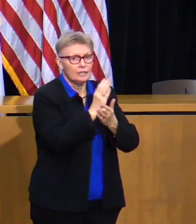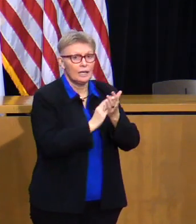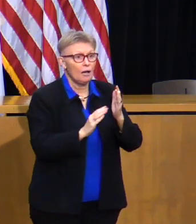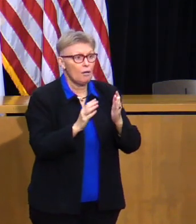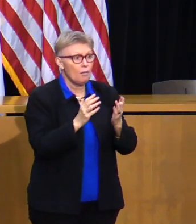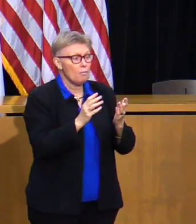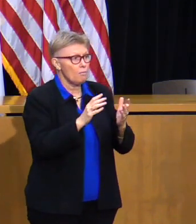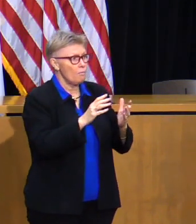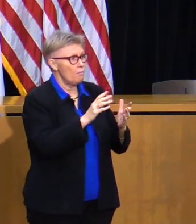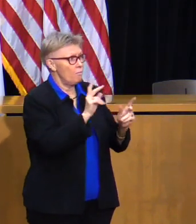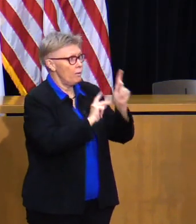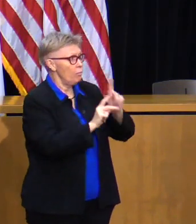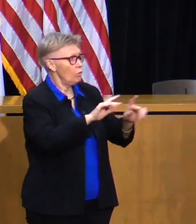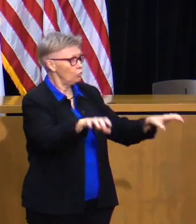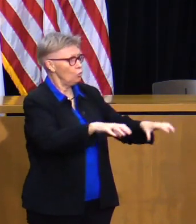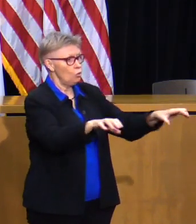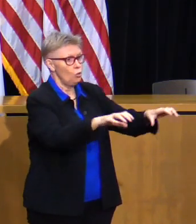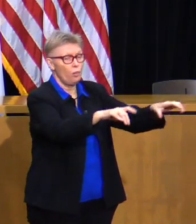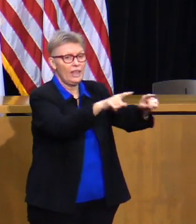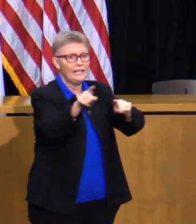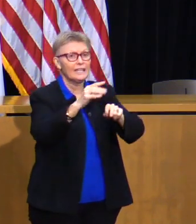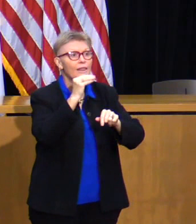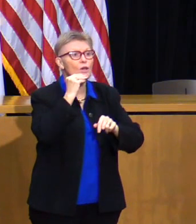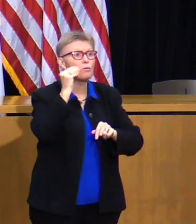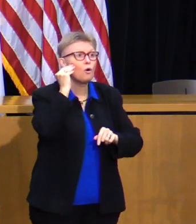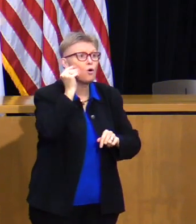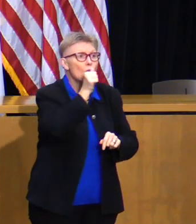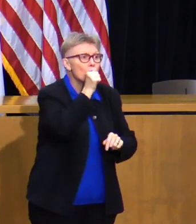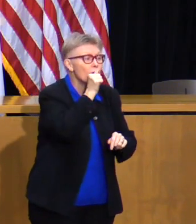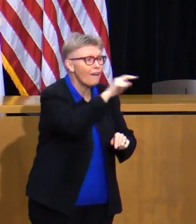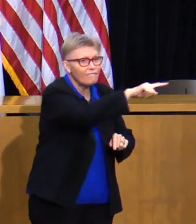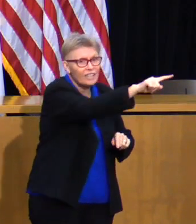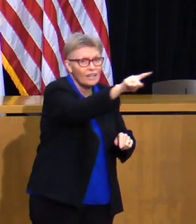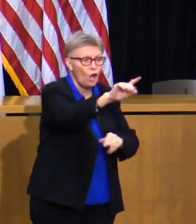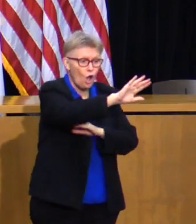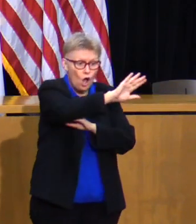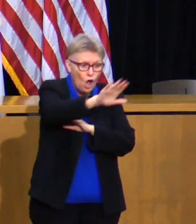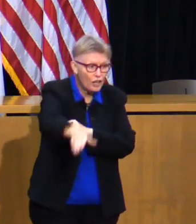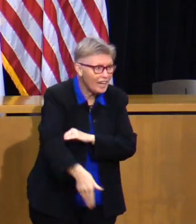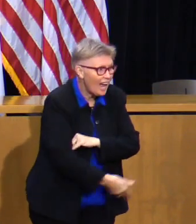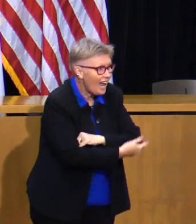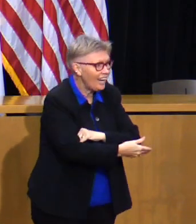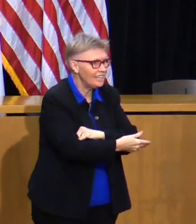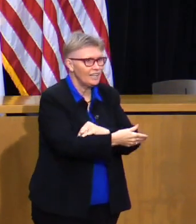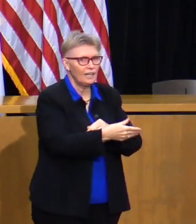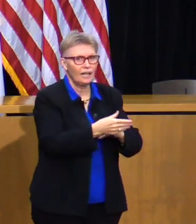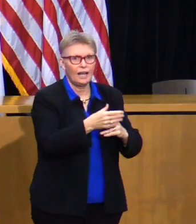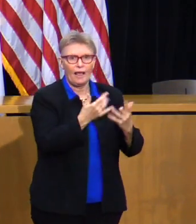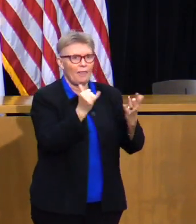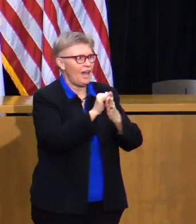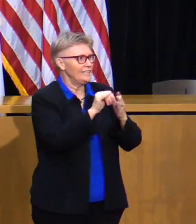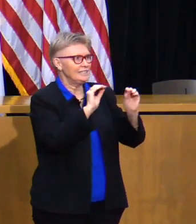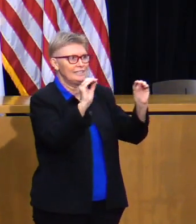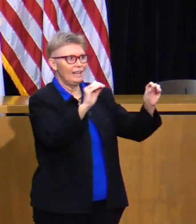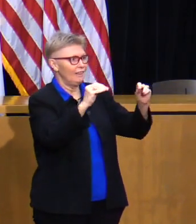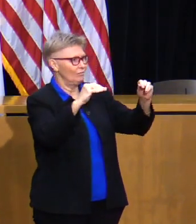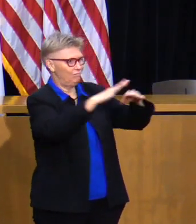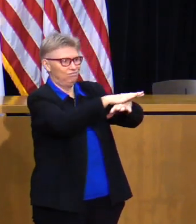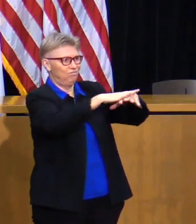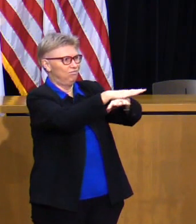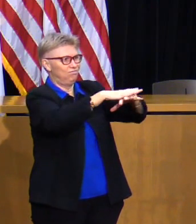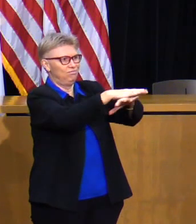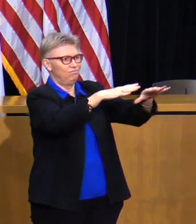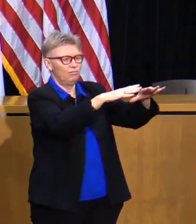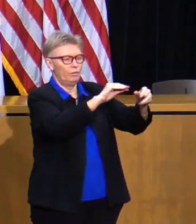that's mostly going on in private residences late into the night, we felt it was important